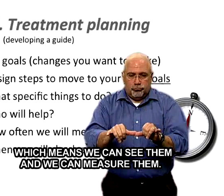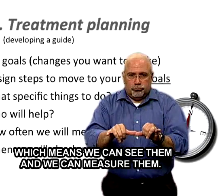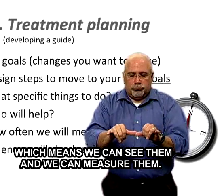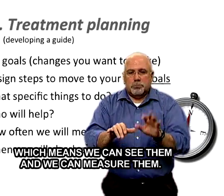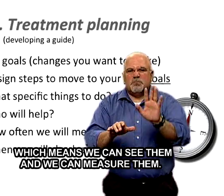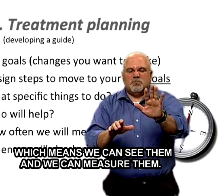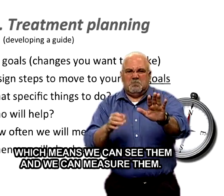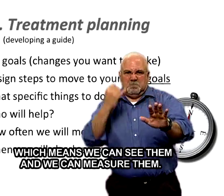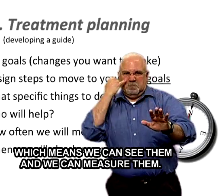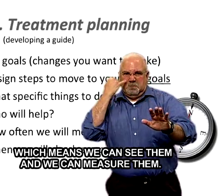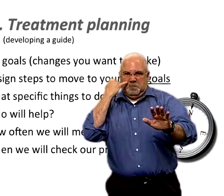them.